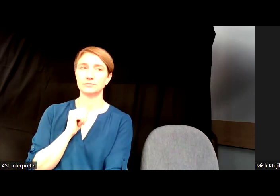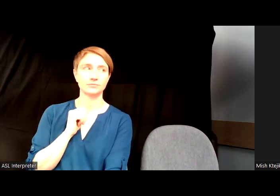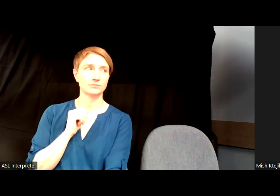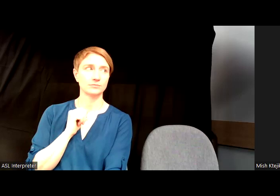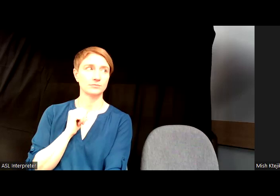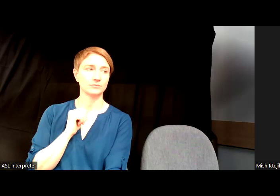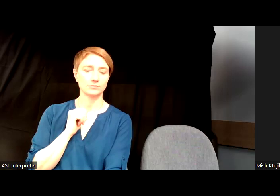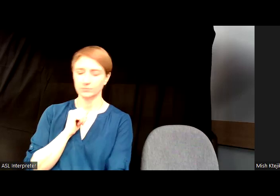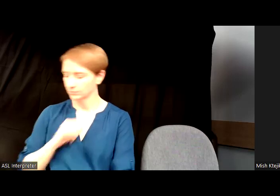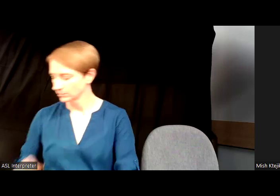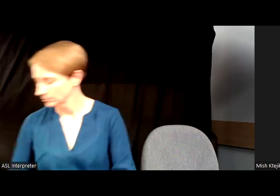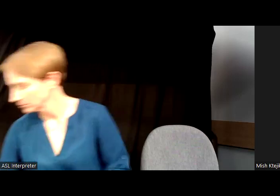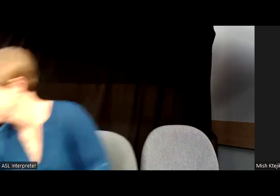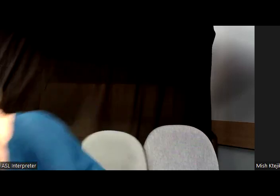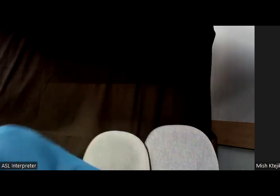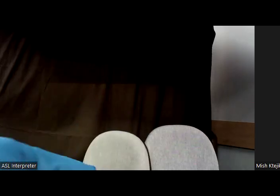Okay, got it. Thank you.